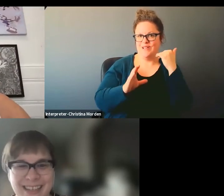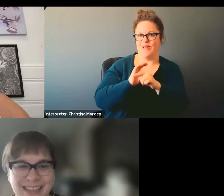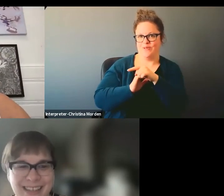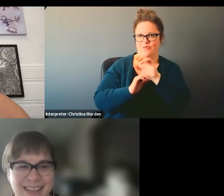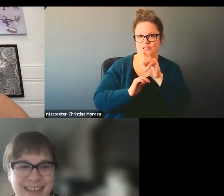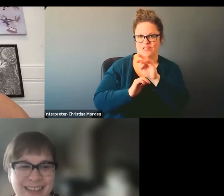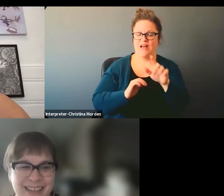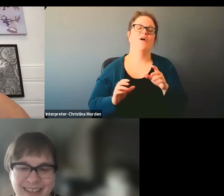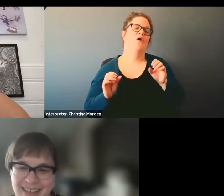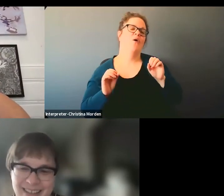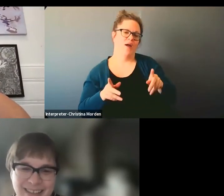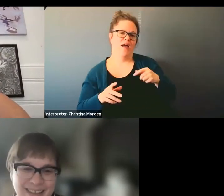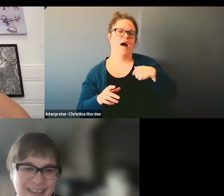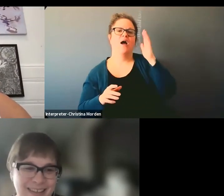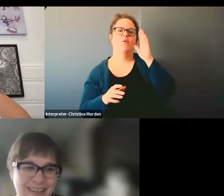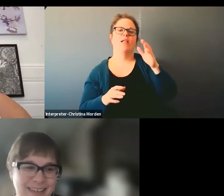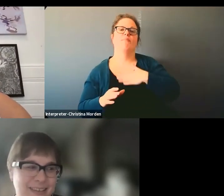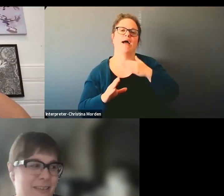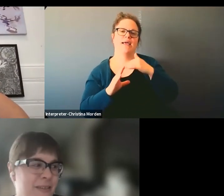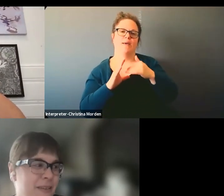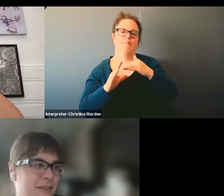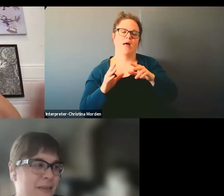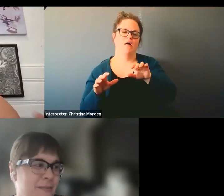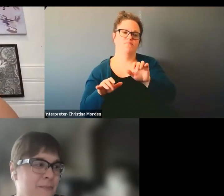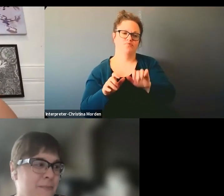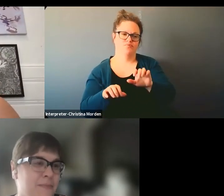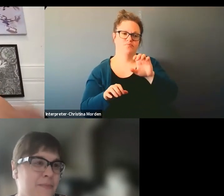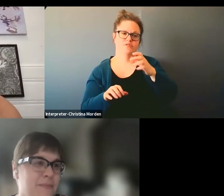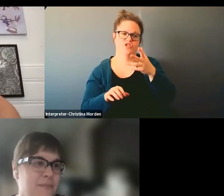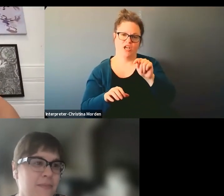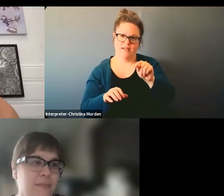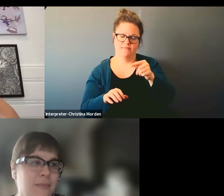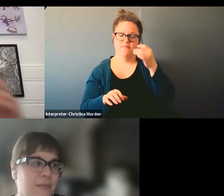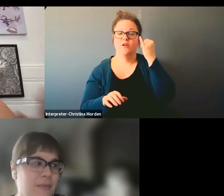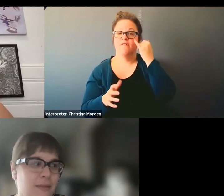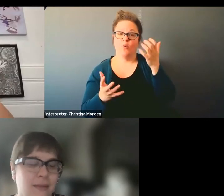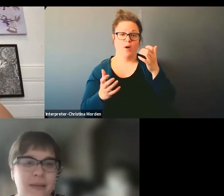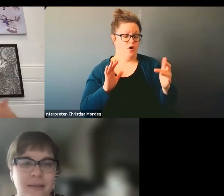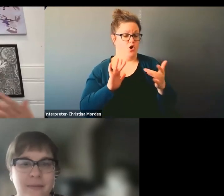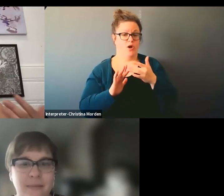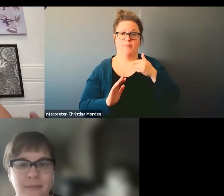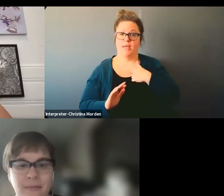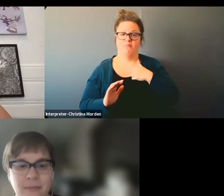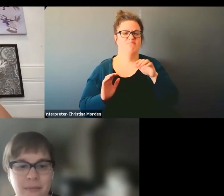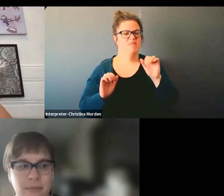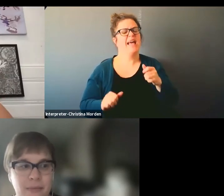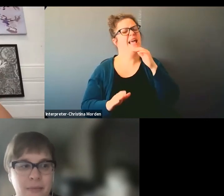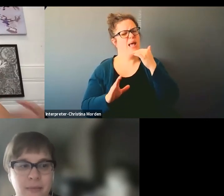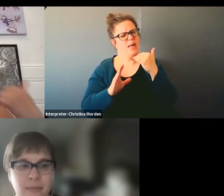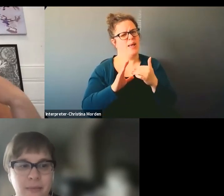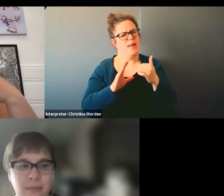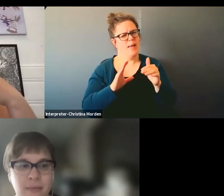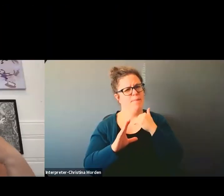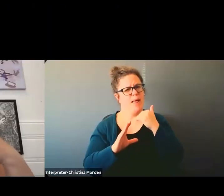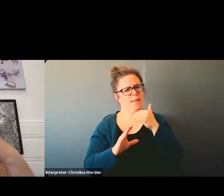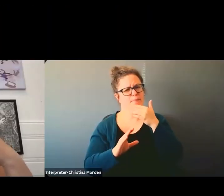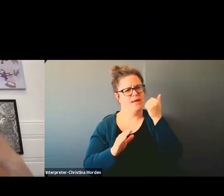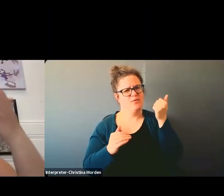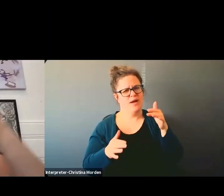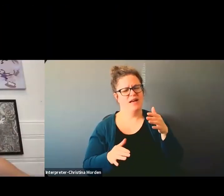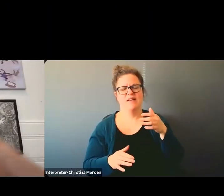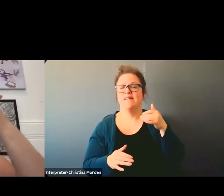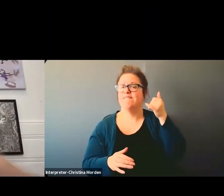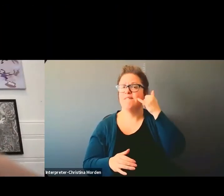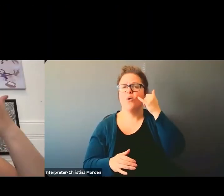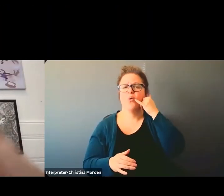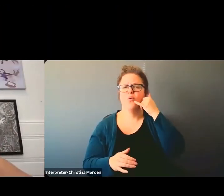I'm going to put my email also in the chat for anyone who wants to contact me for anything. Email is really the best way. I have a hard time with phones.